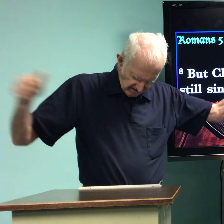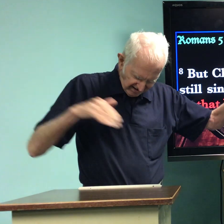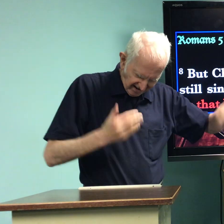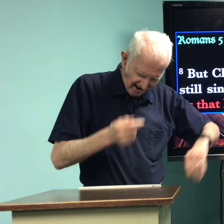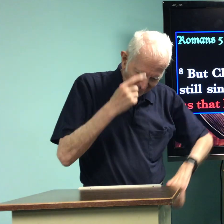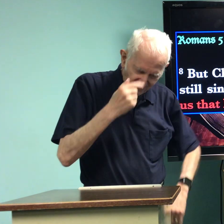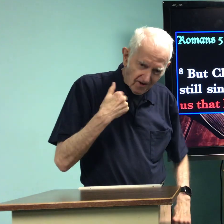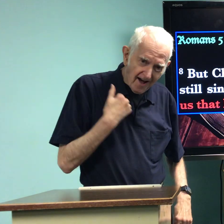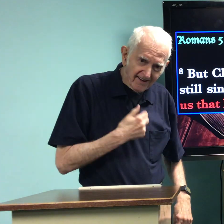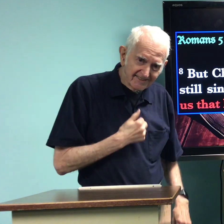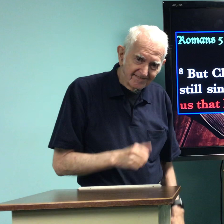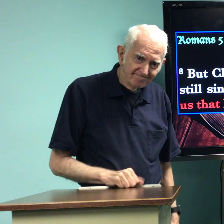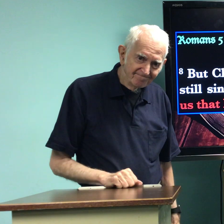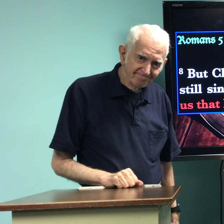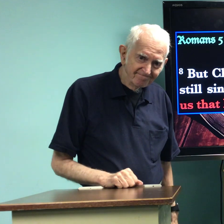died for us.